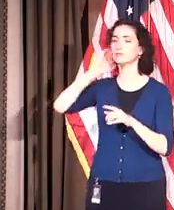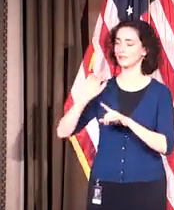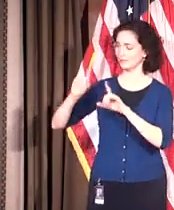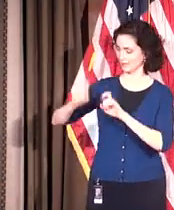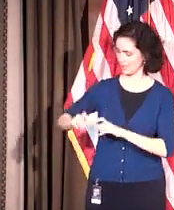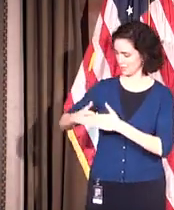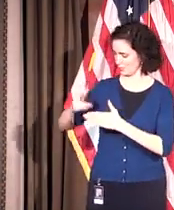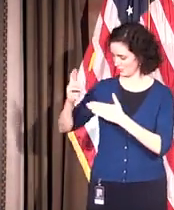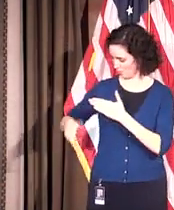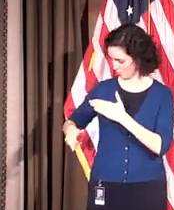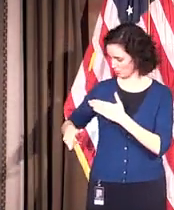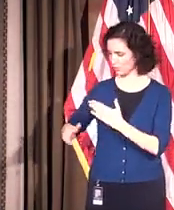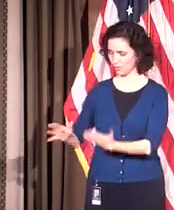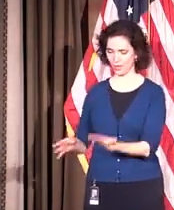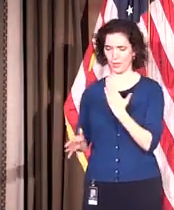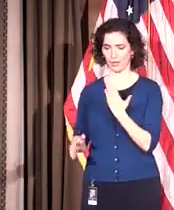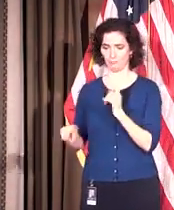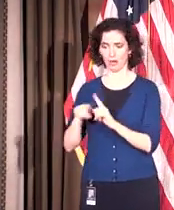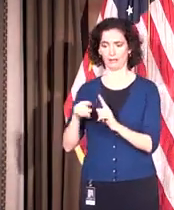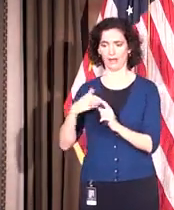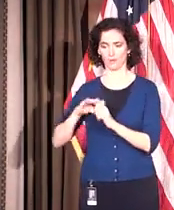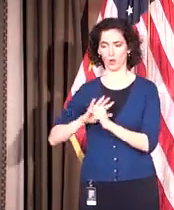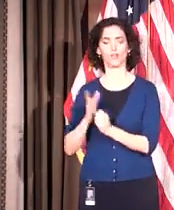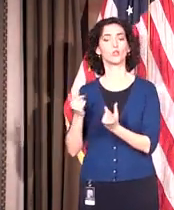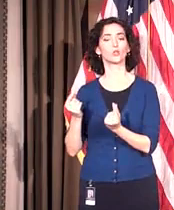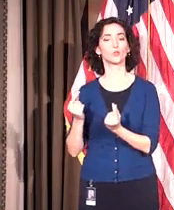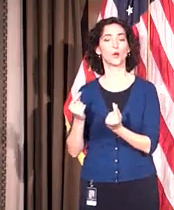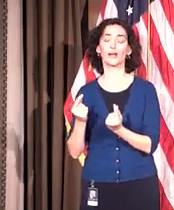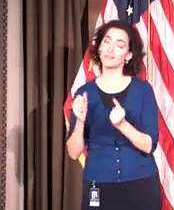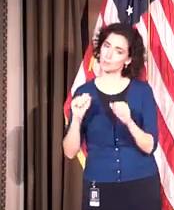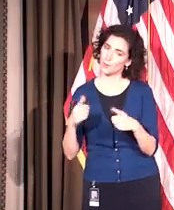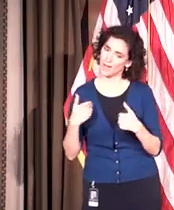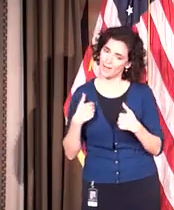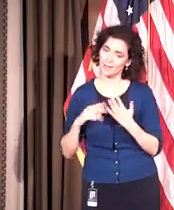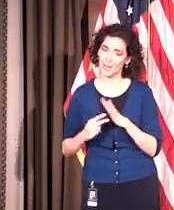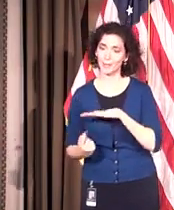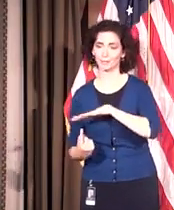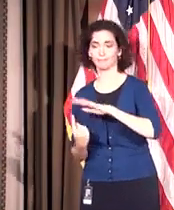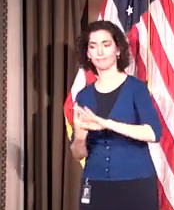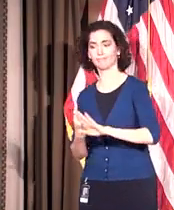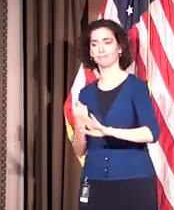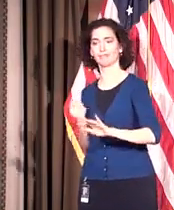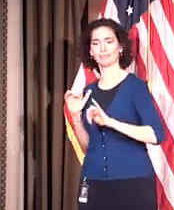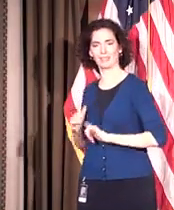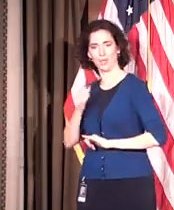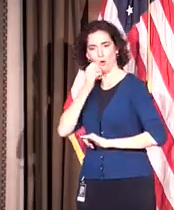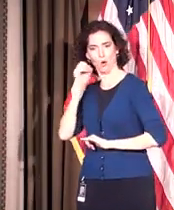have COVID, because you almost certainly do. Isolate yourself and discuss it with your medical provider.